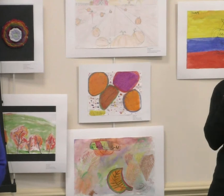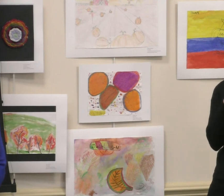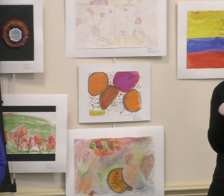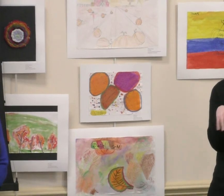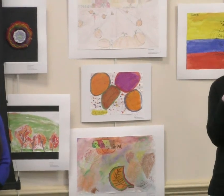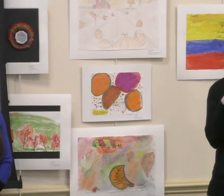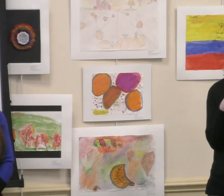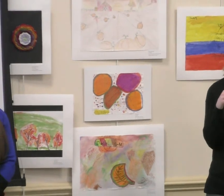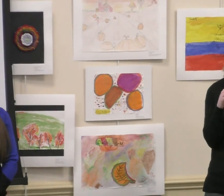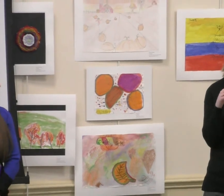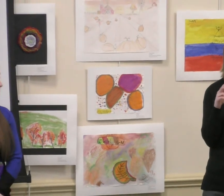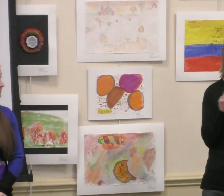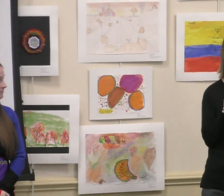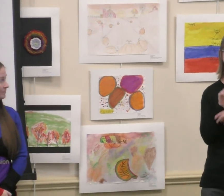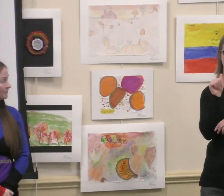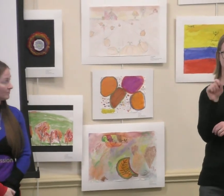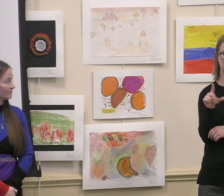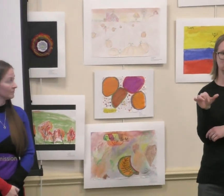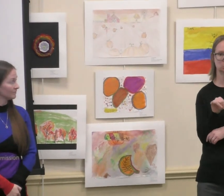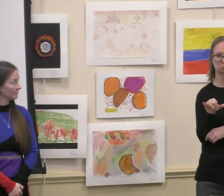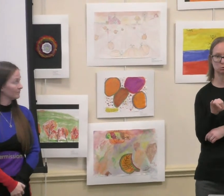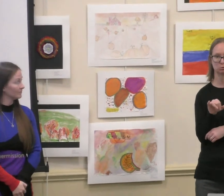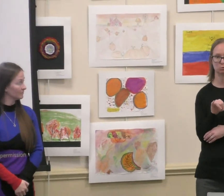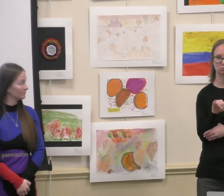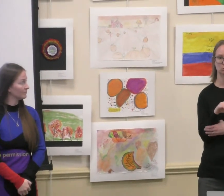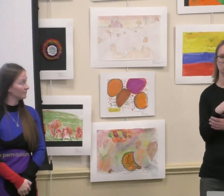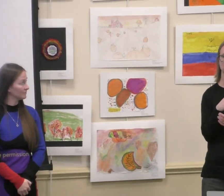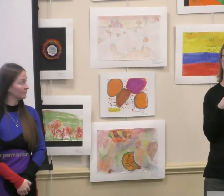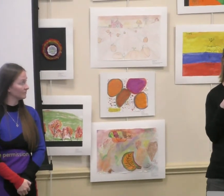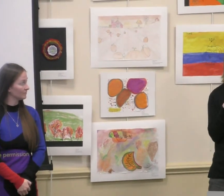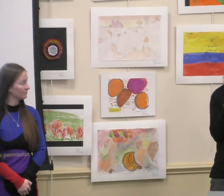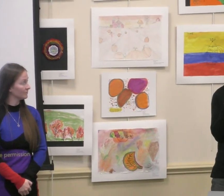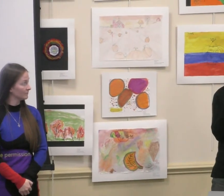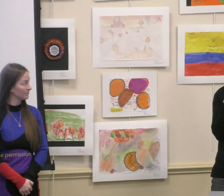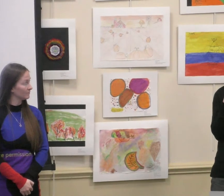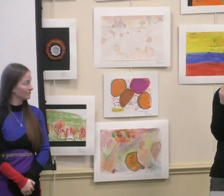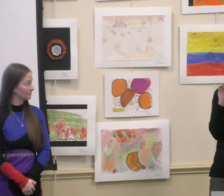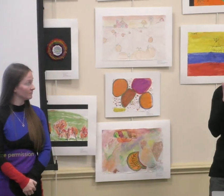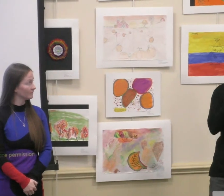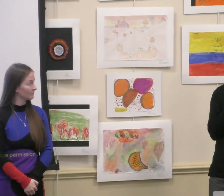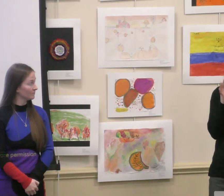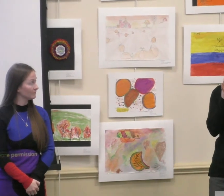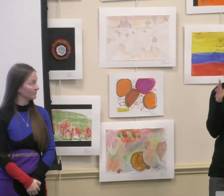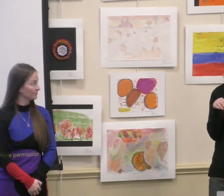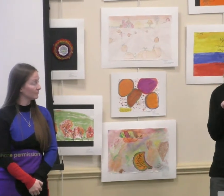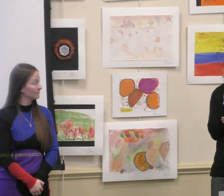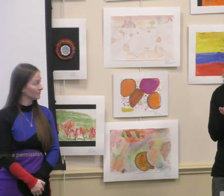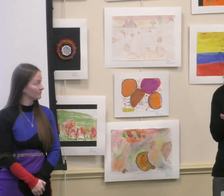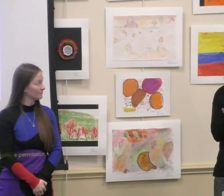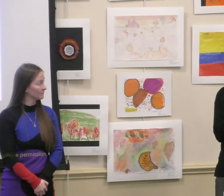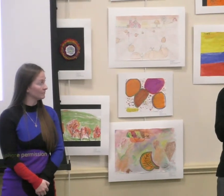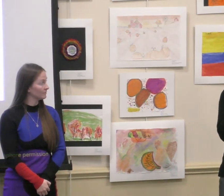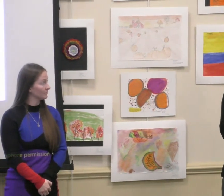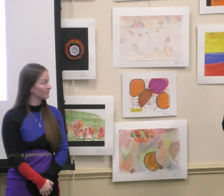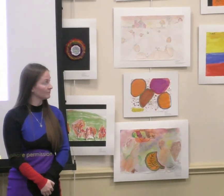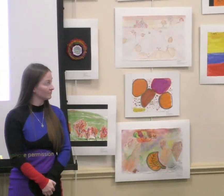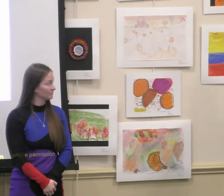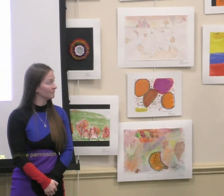people who do access that and decide for themselves that they want to use that, as well as sign language.